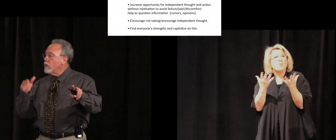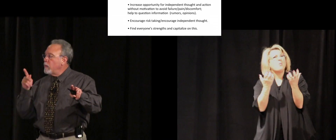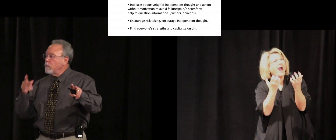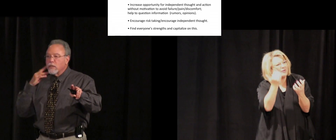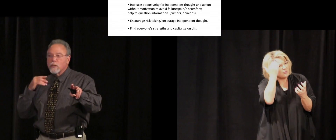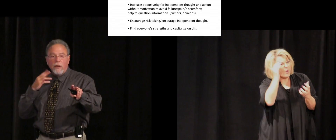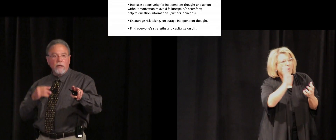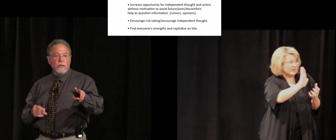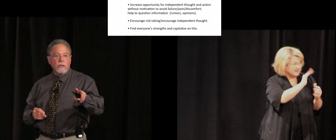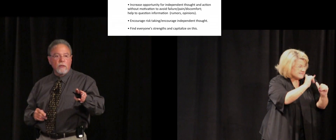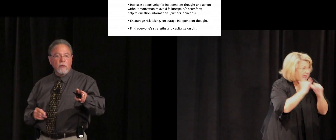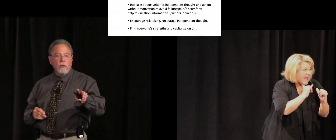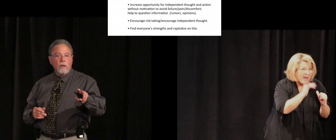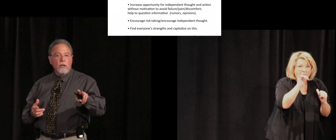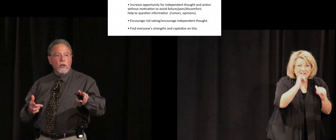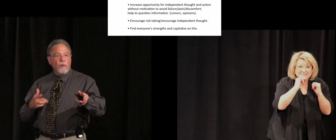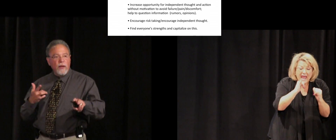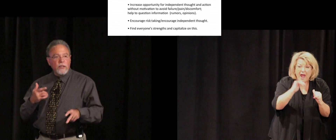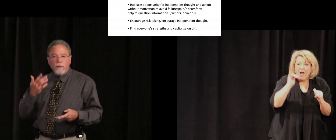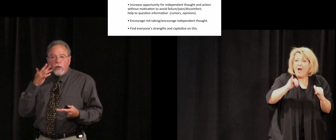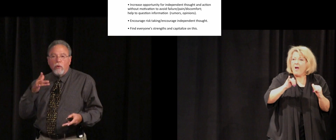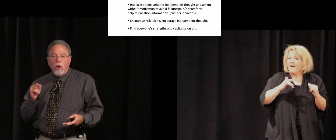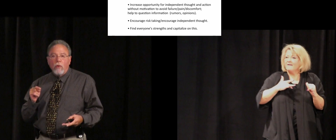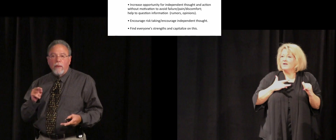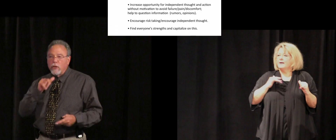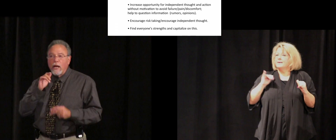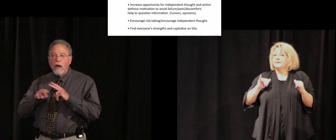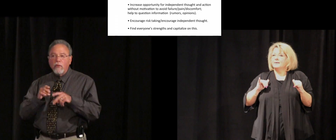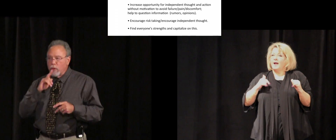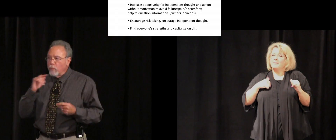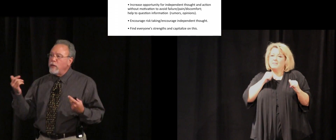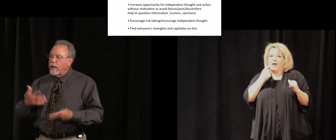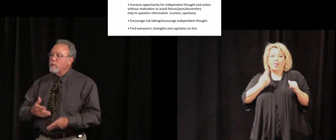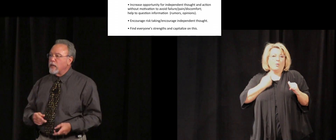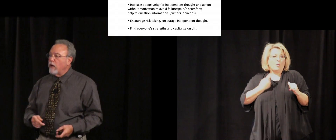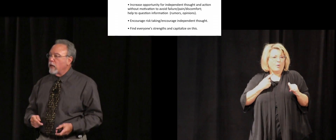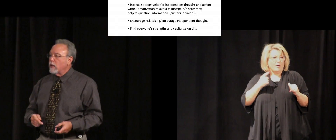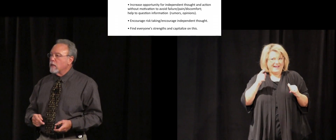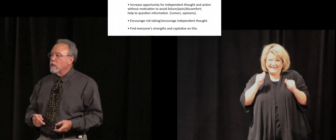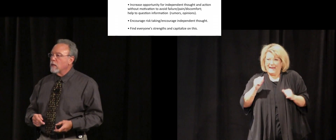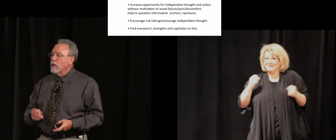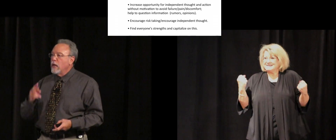talk about that one later, okay? You almost see relief.